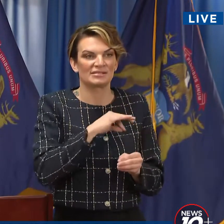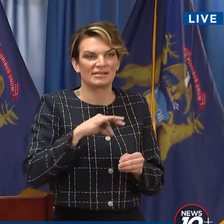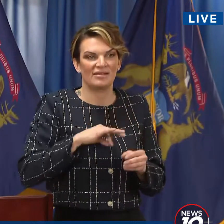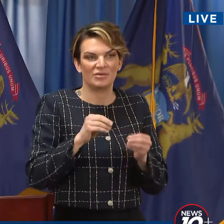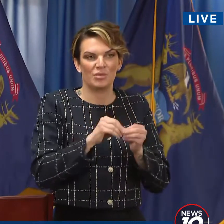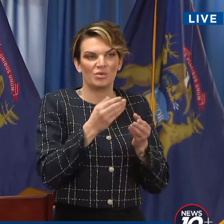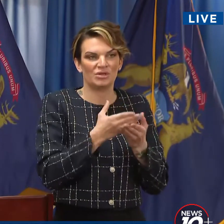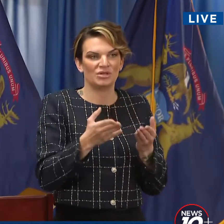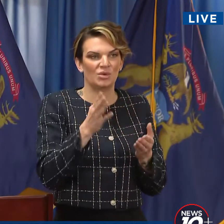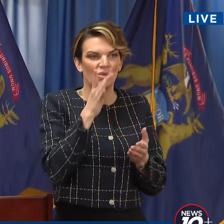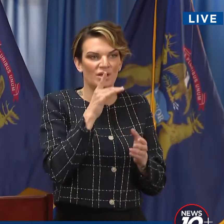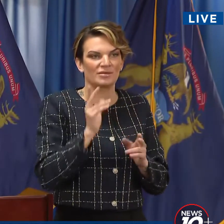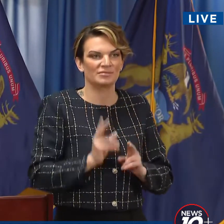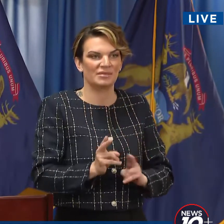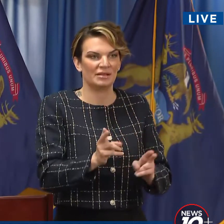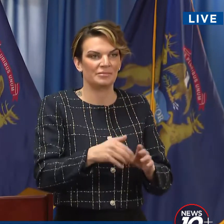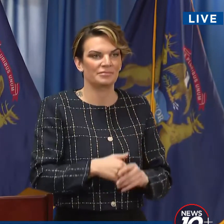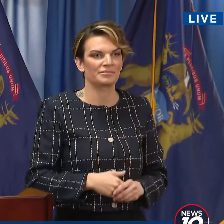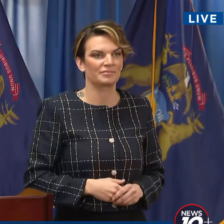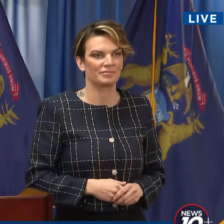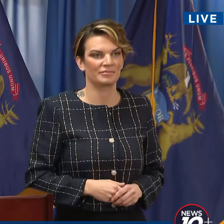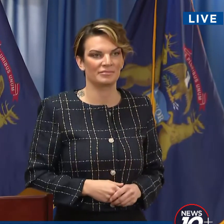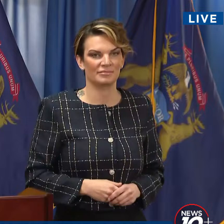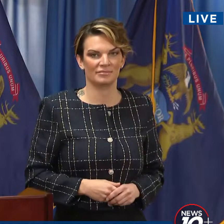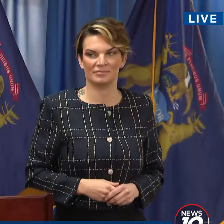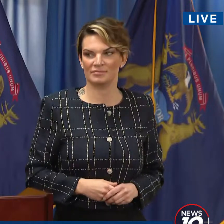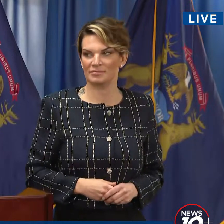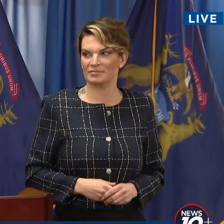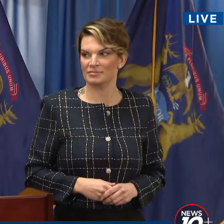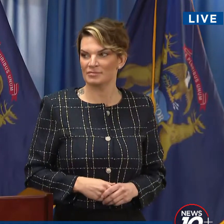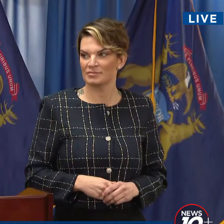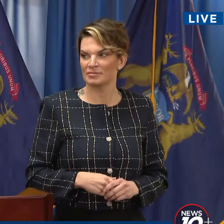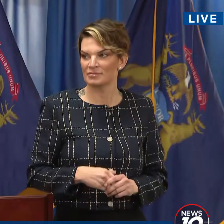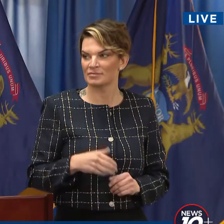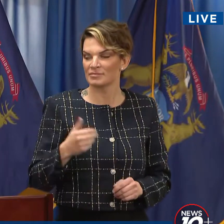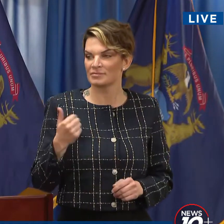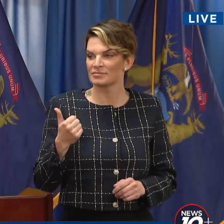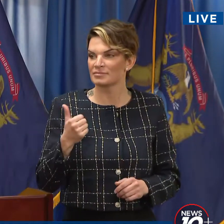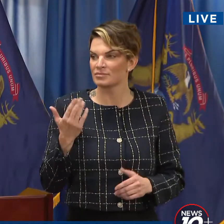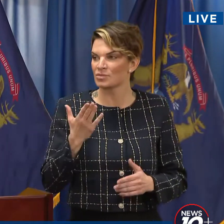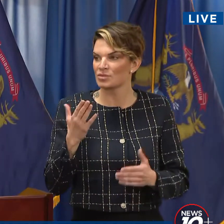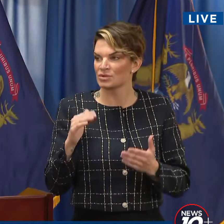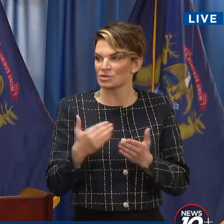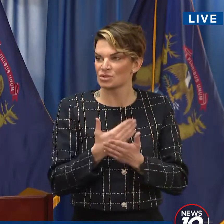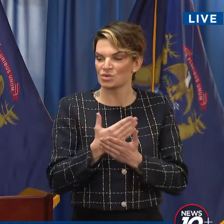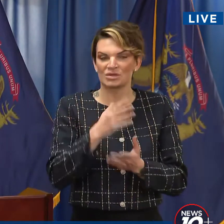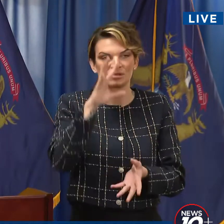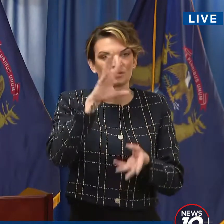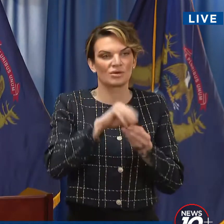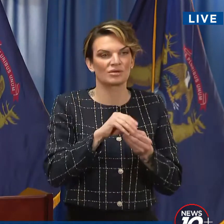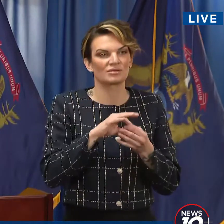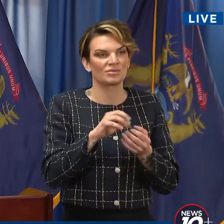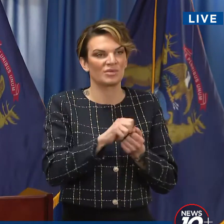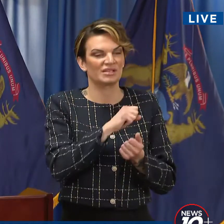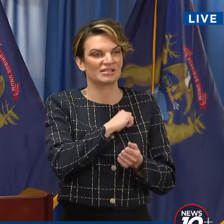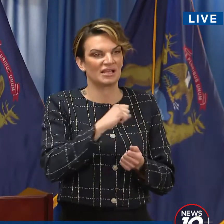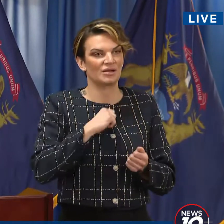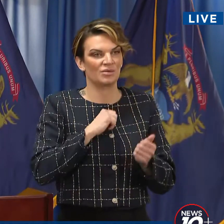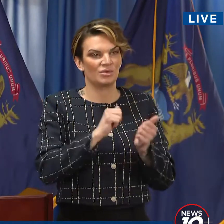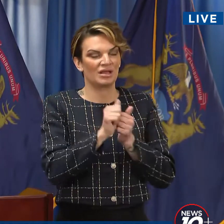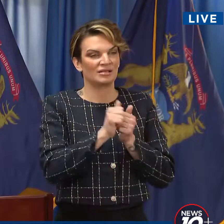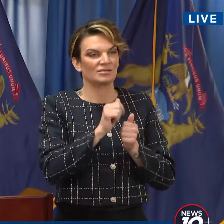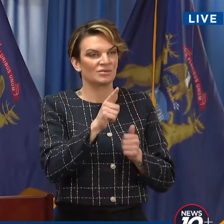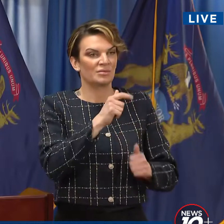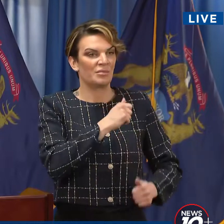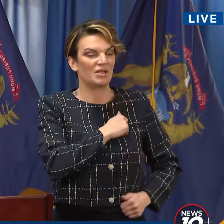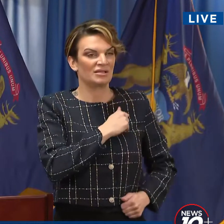resources, that can speed up that process too. I don't know what the latest totals are on the Senate race, but could those military